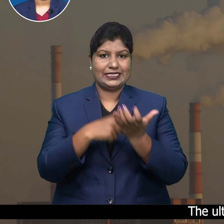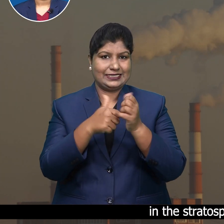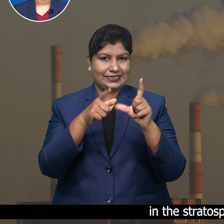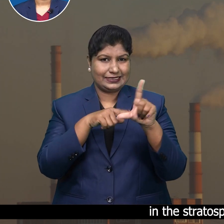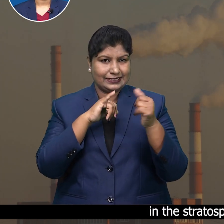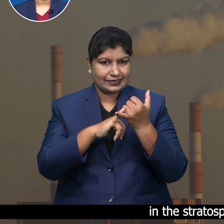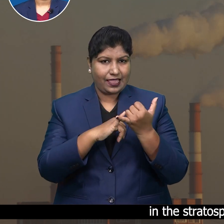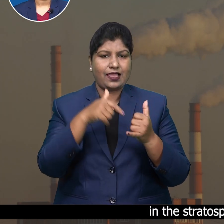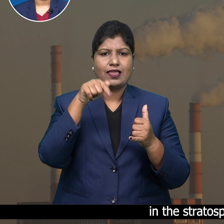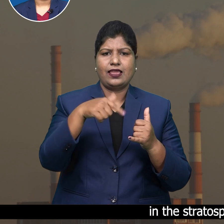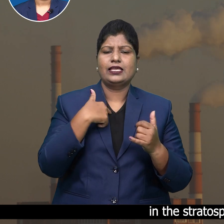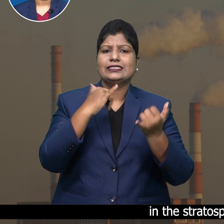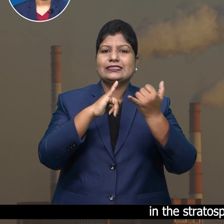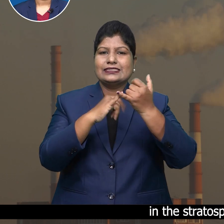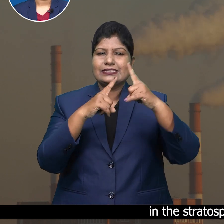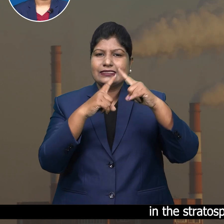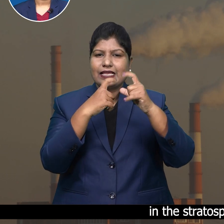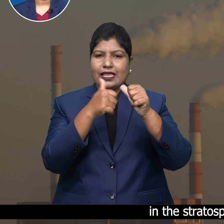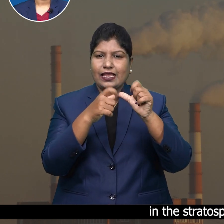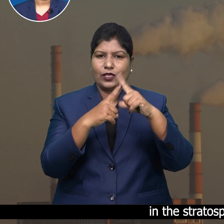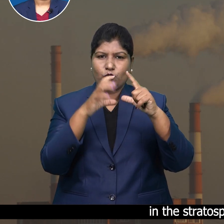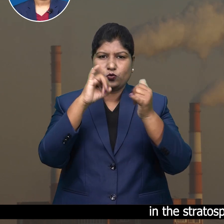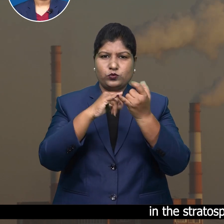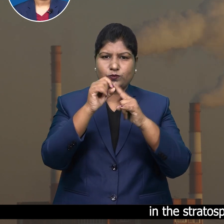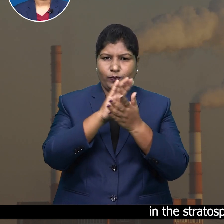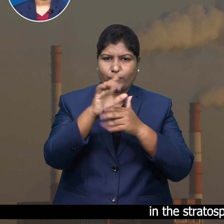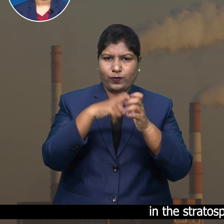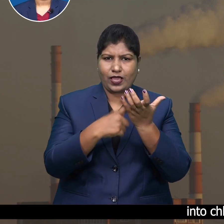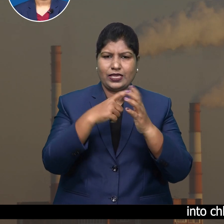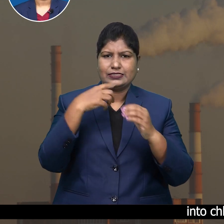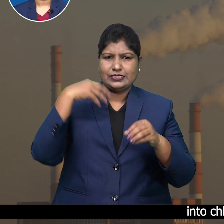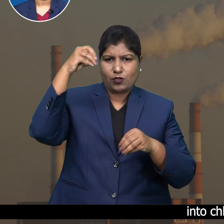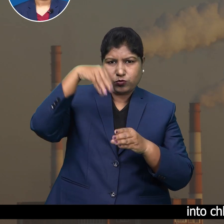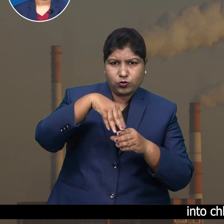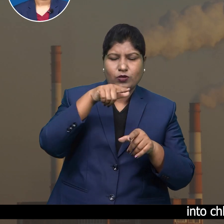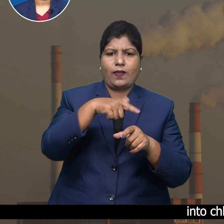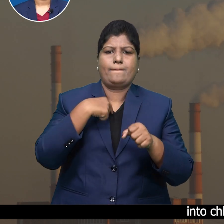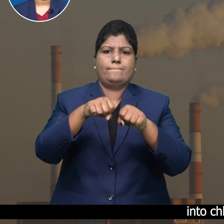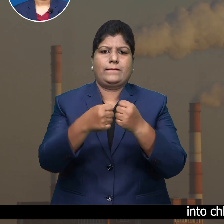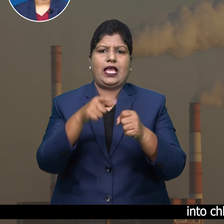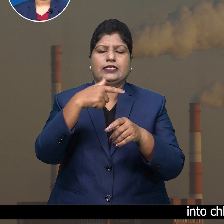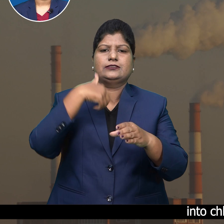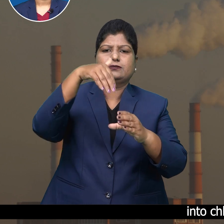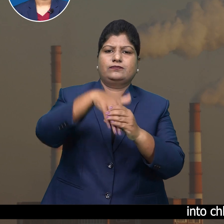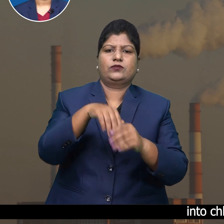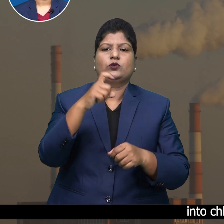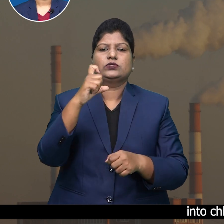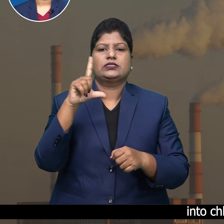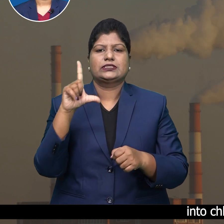rays in the stratosphere break the CFCs into chlorine